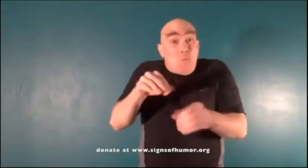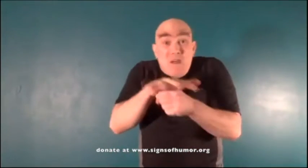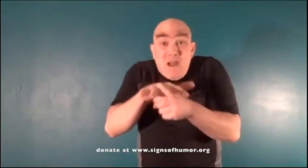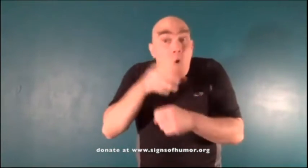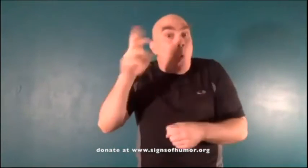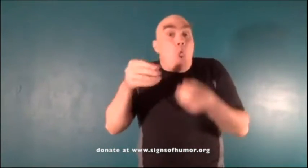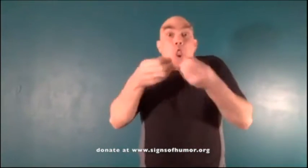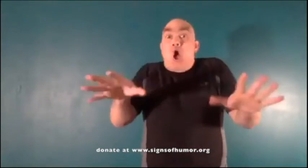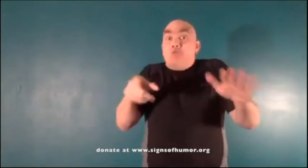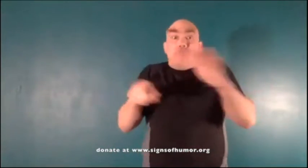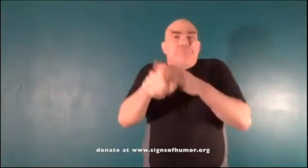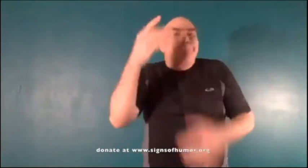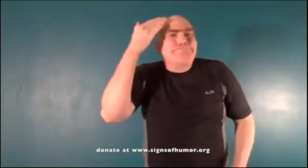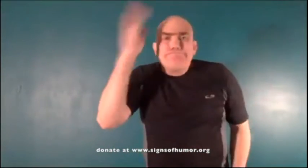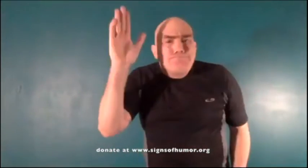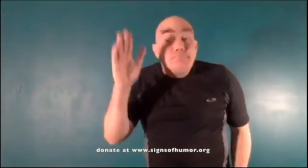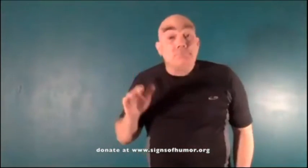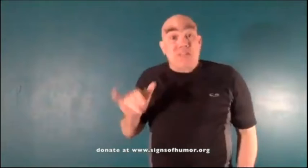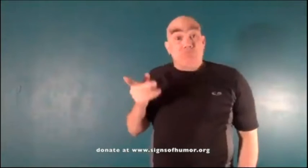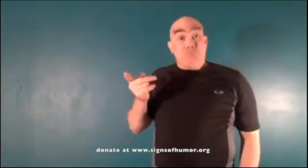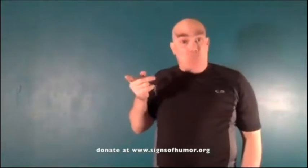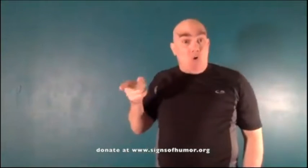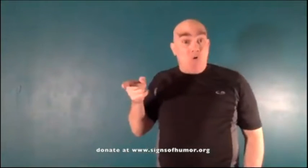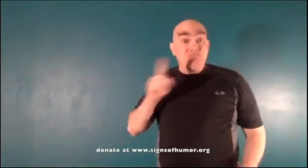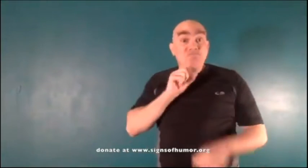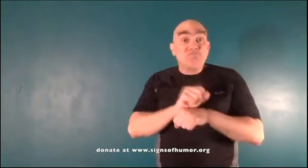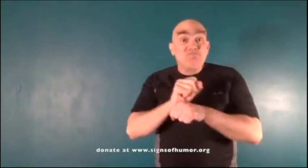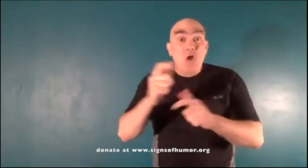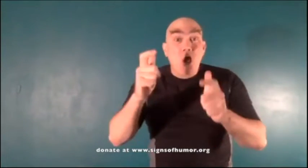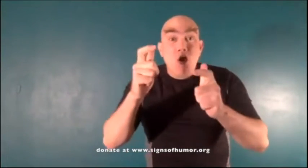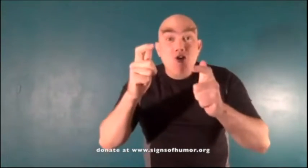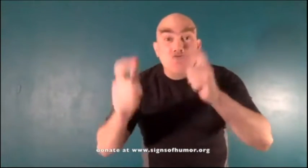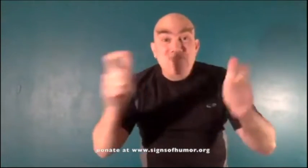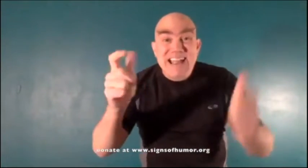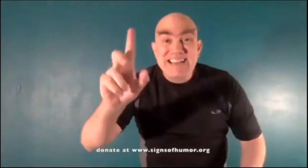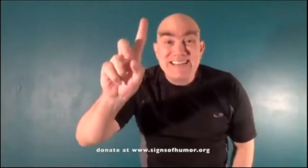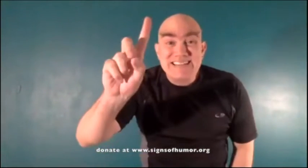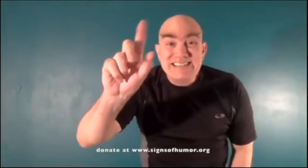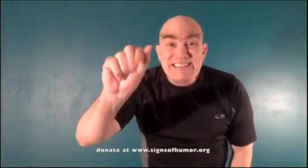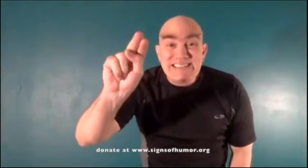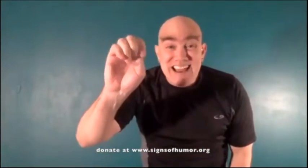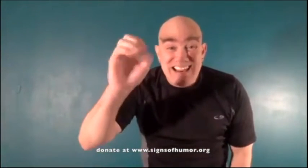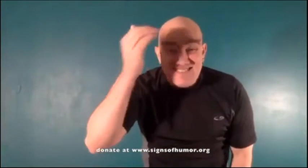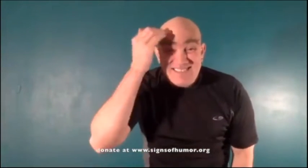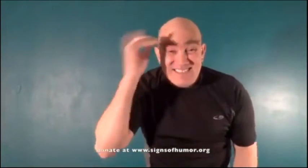I've never seen before. It's maybe new to the neighborhood, maybe it's lost, it's out exploring, I don't know. It's a Great Dane.